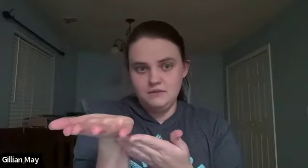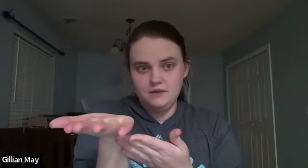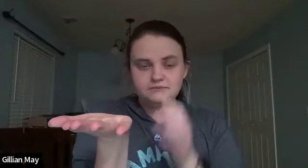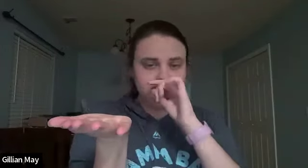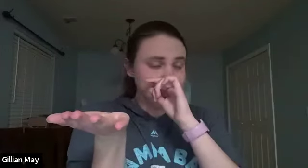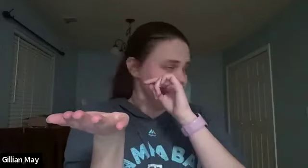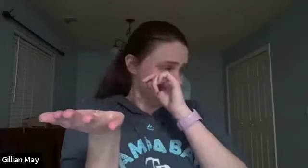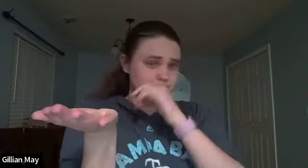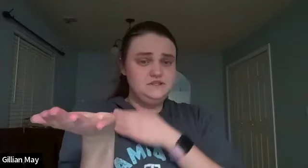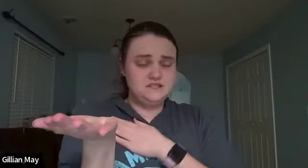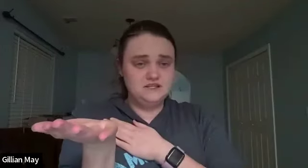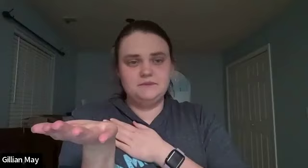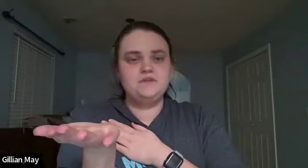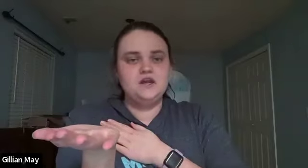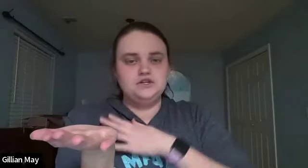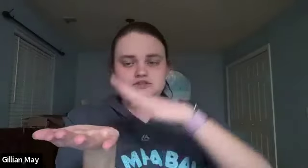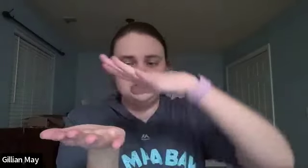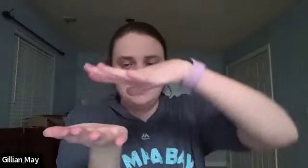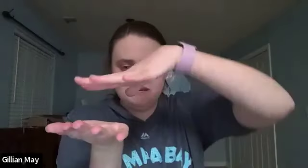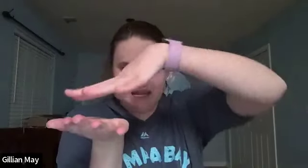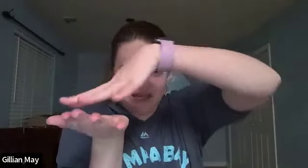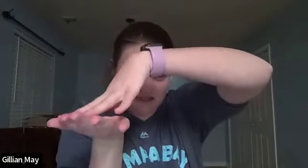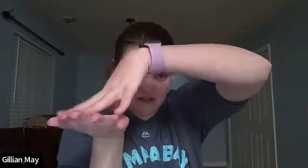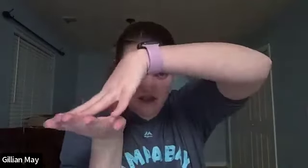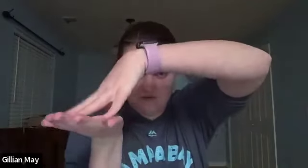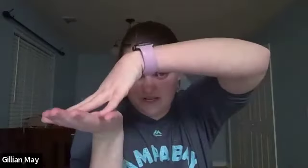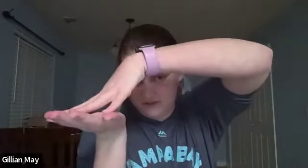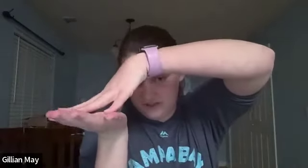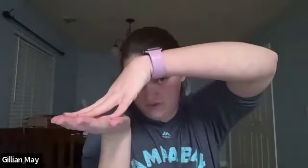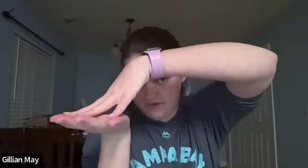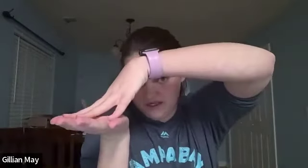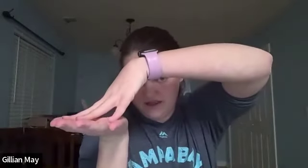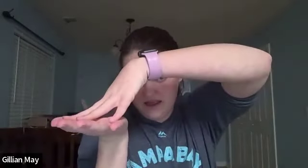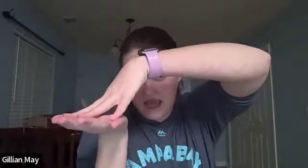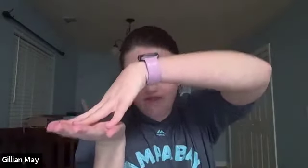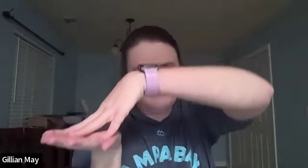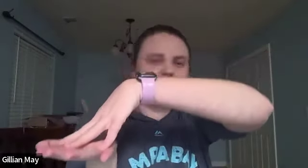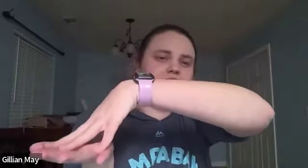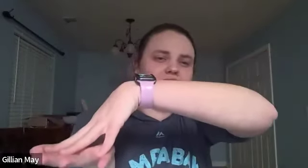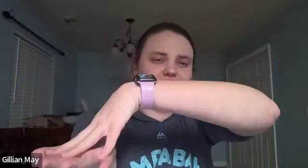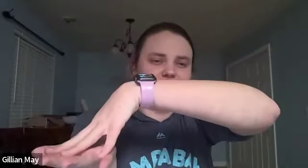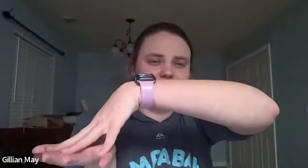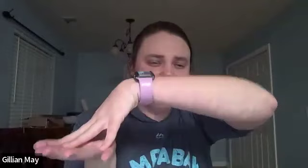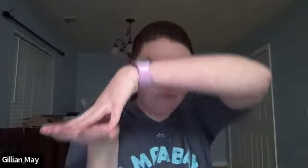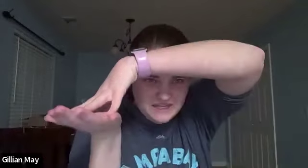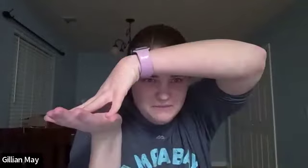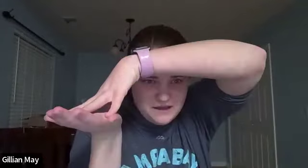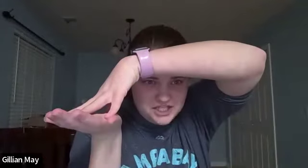up. Excuse me. Your dominant hand's going to kind of rest on top of it. And think about a